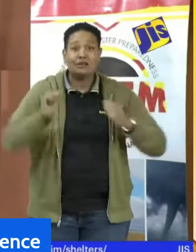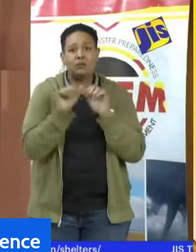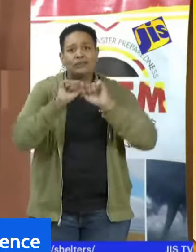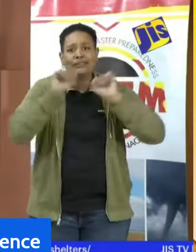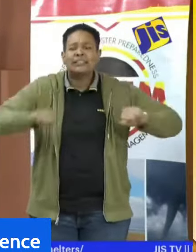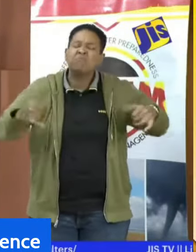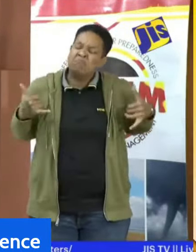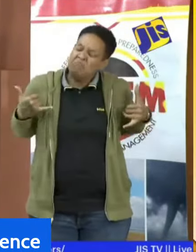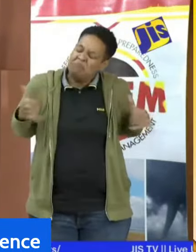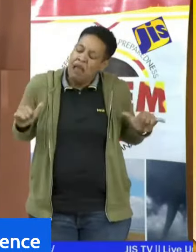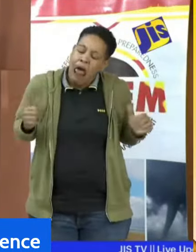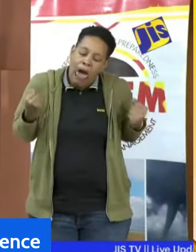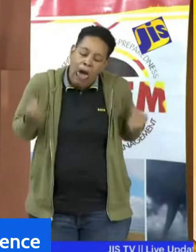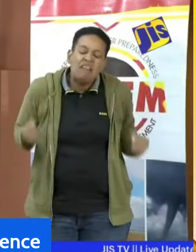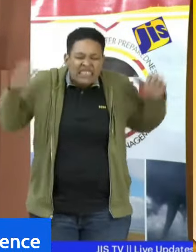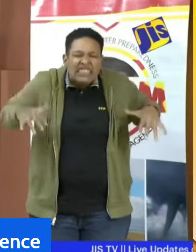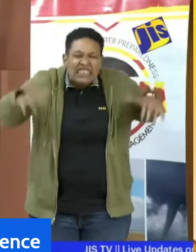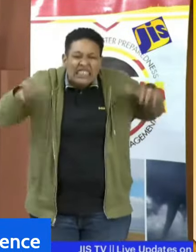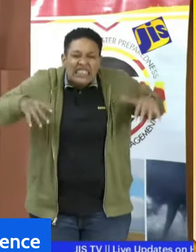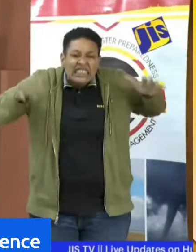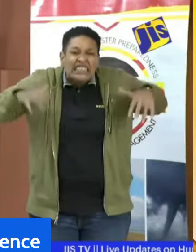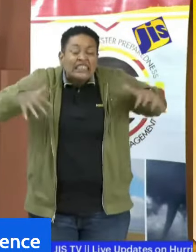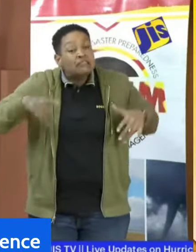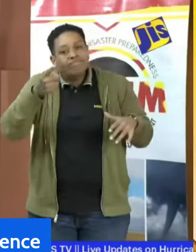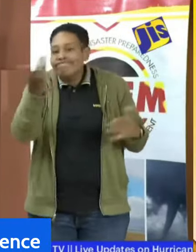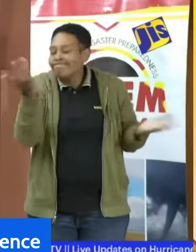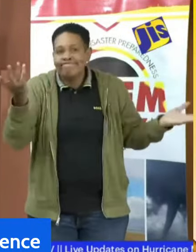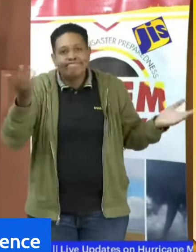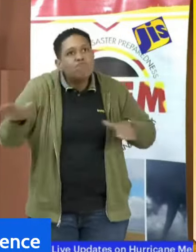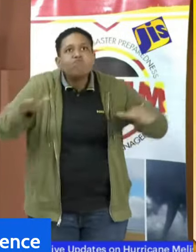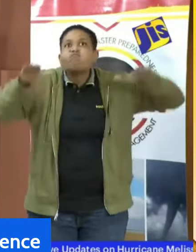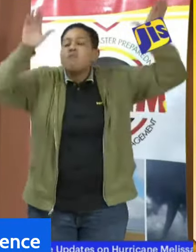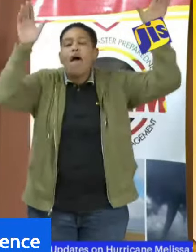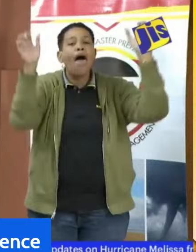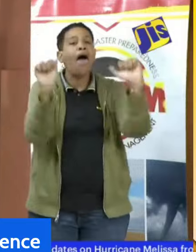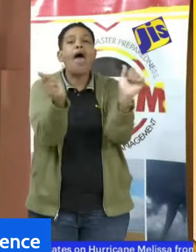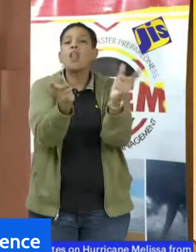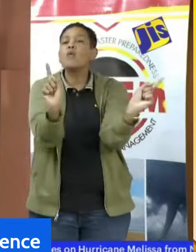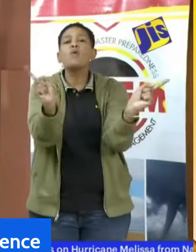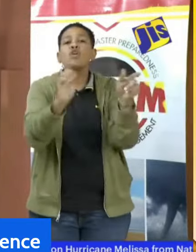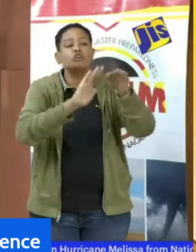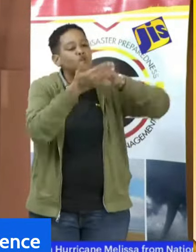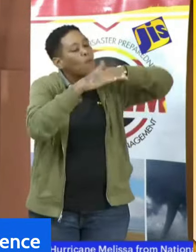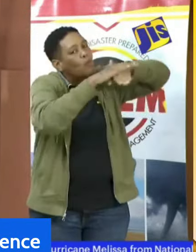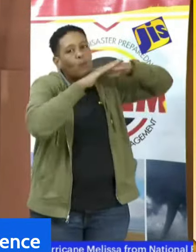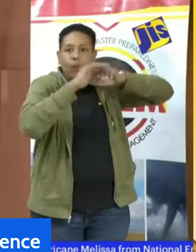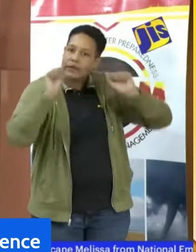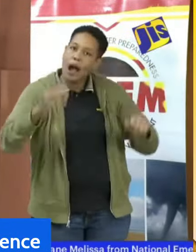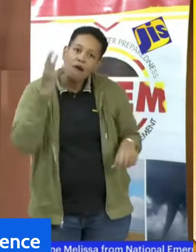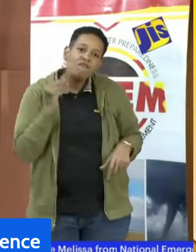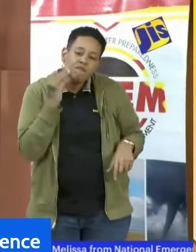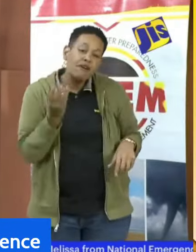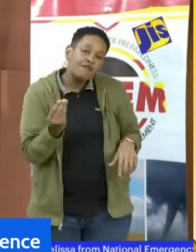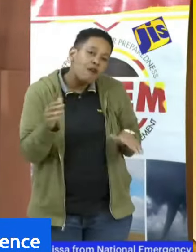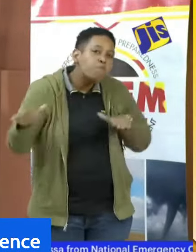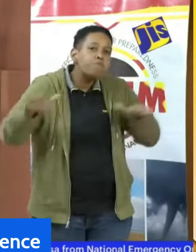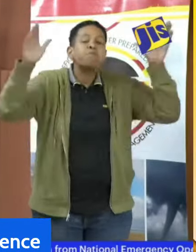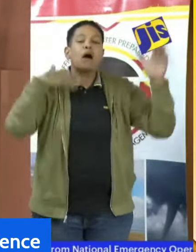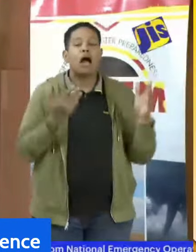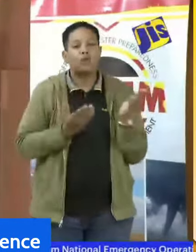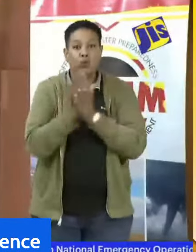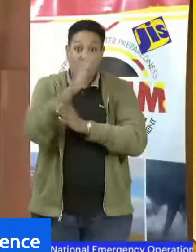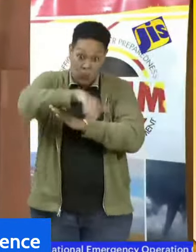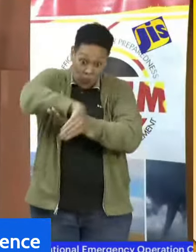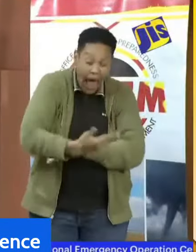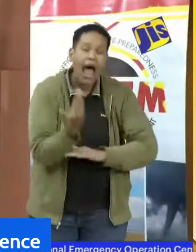will still be very much that you could have flooding in any area of this country. So expect all of that as we go through the